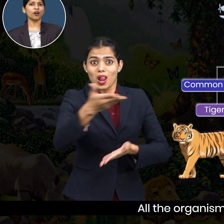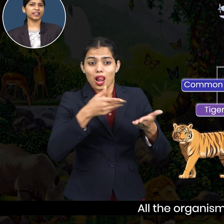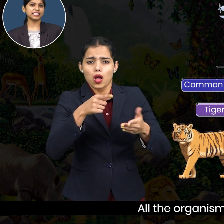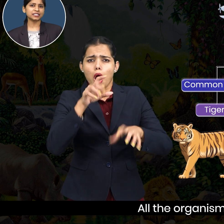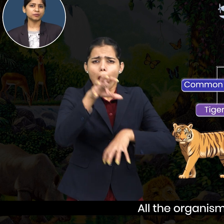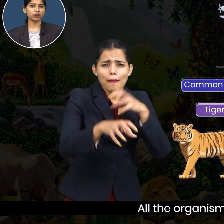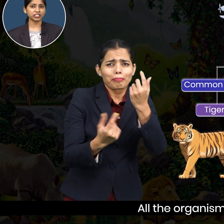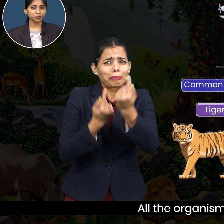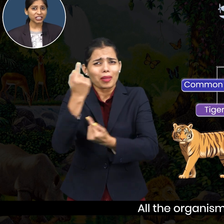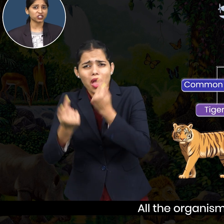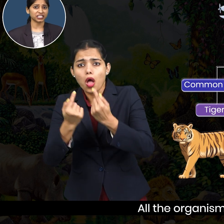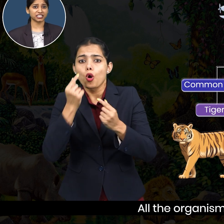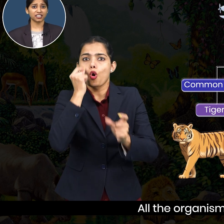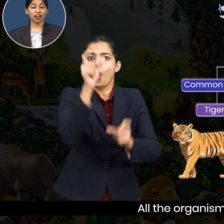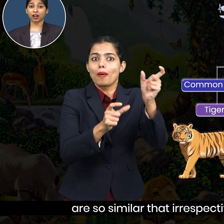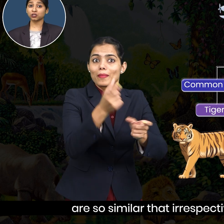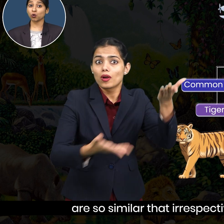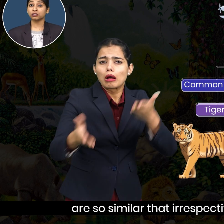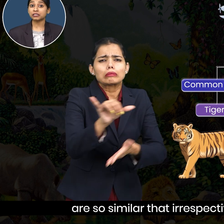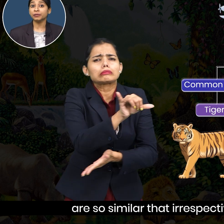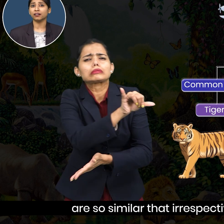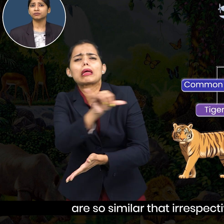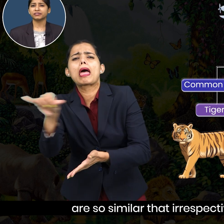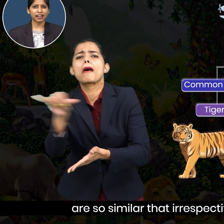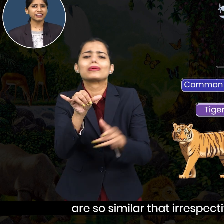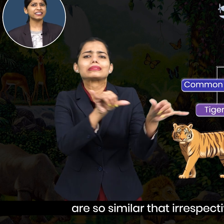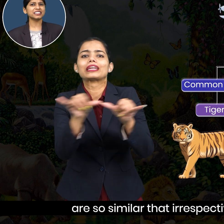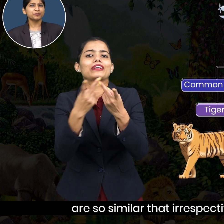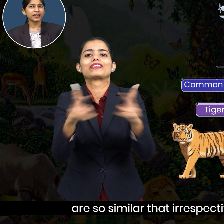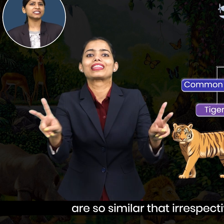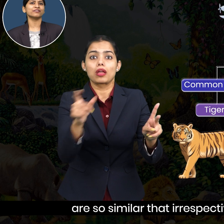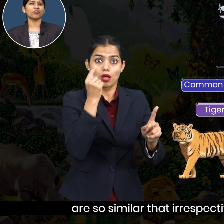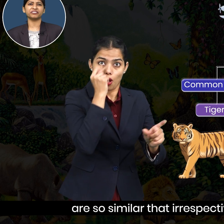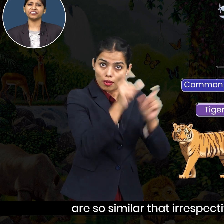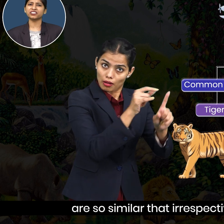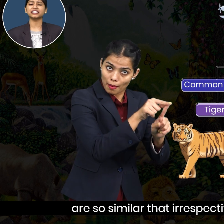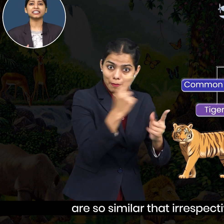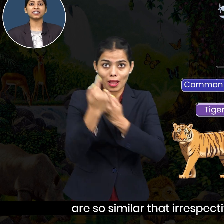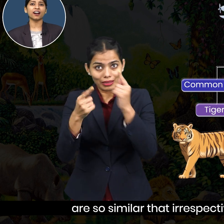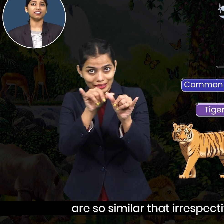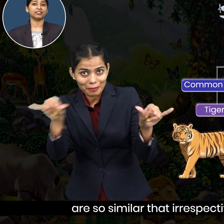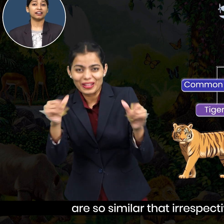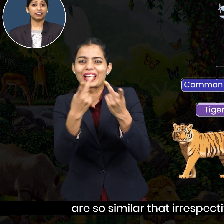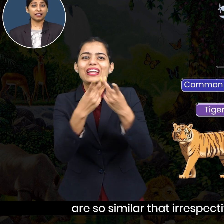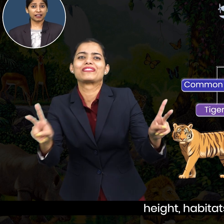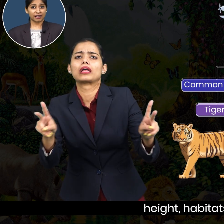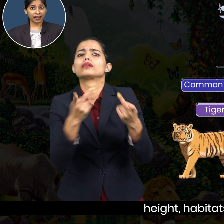All the organisms of a species are so similar that irrespective of differences in